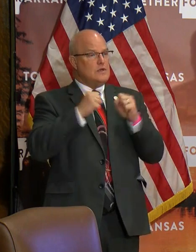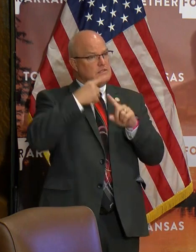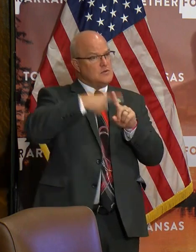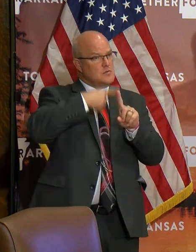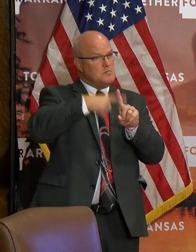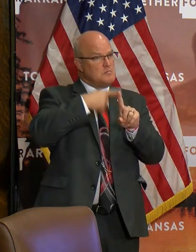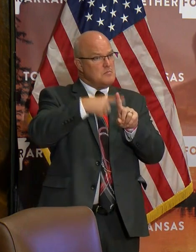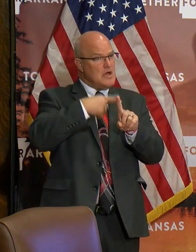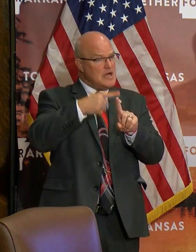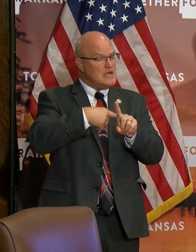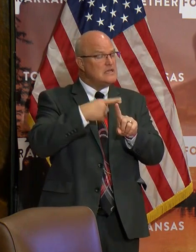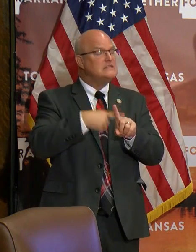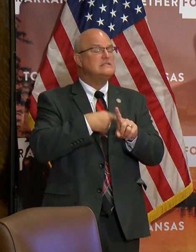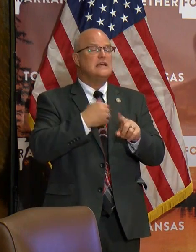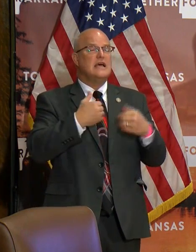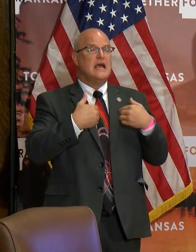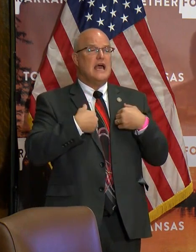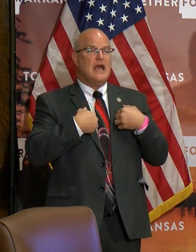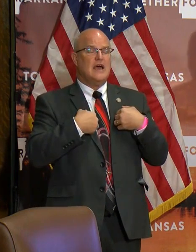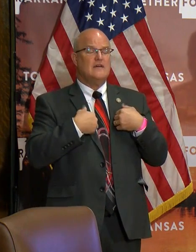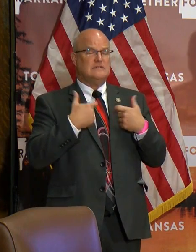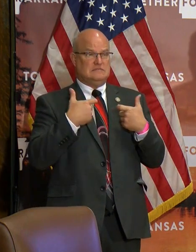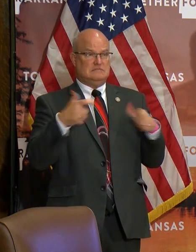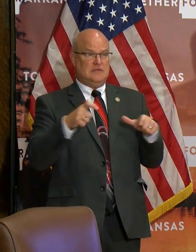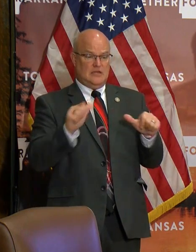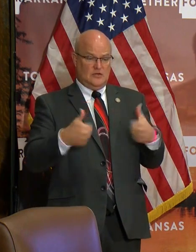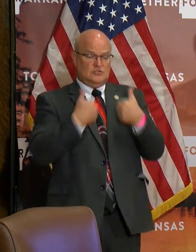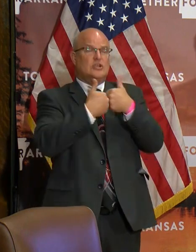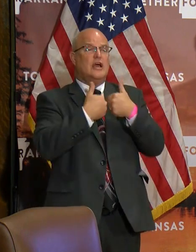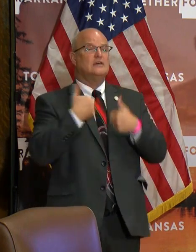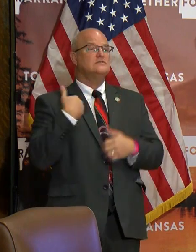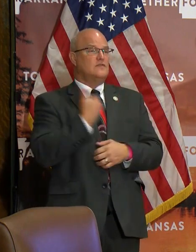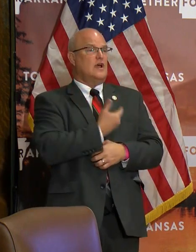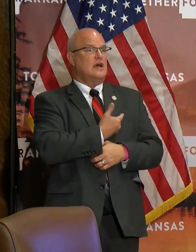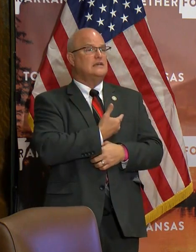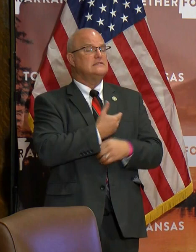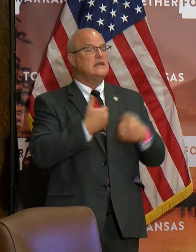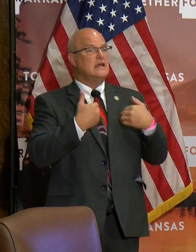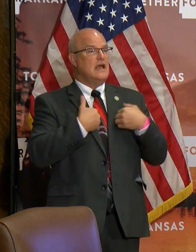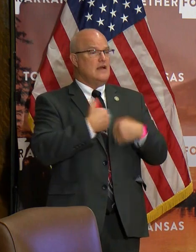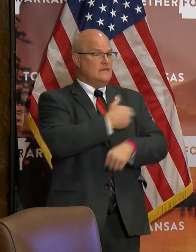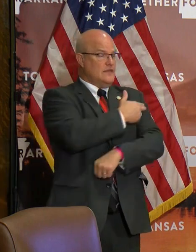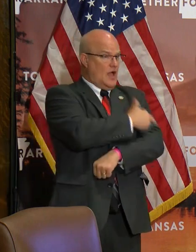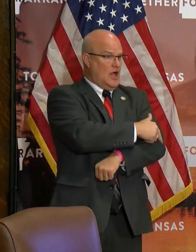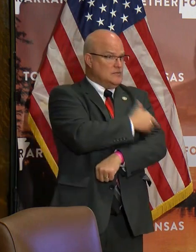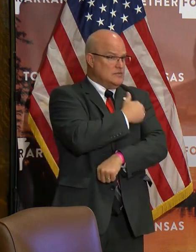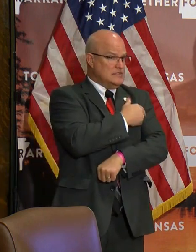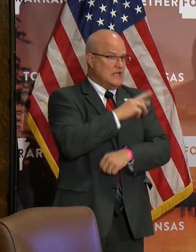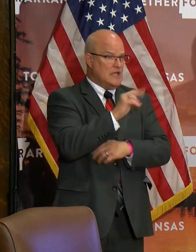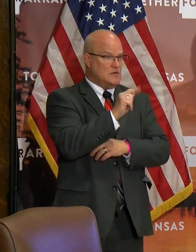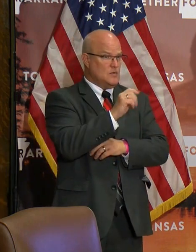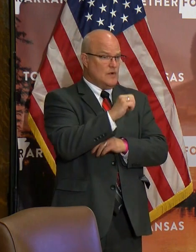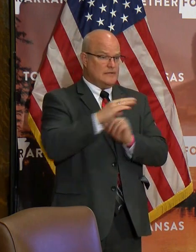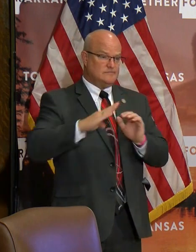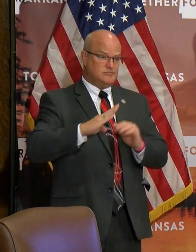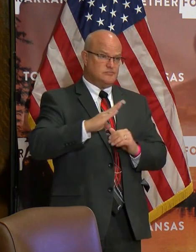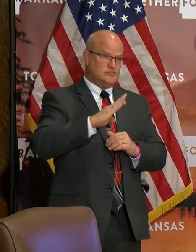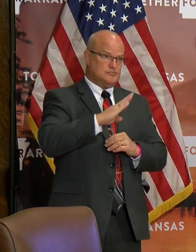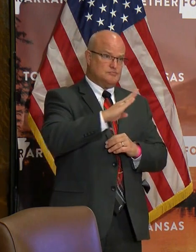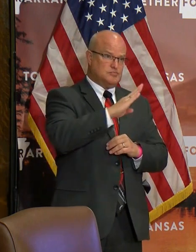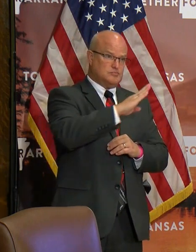months pose particular challenges for us. We have our hospitalization rates that are going